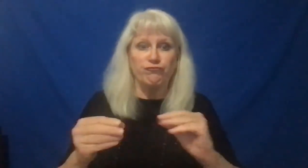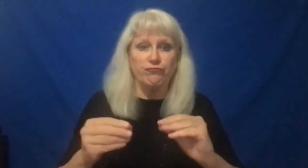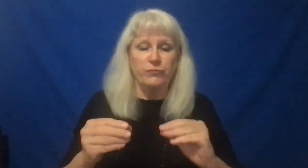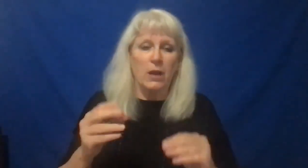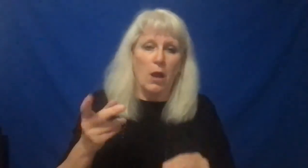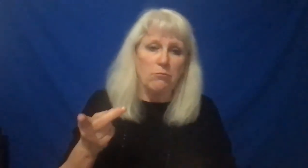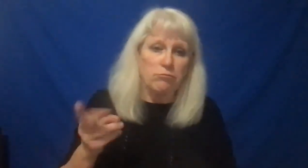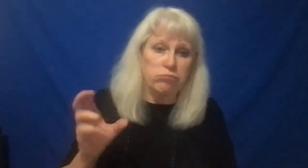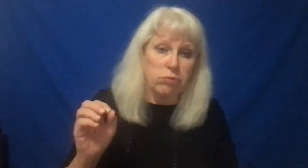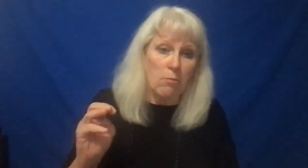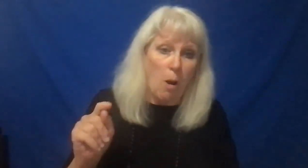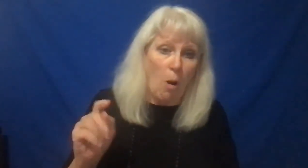little sensitive